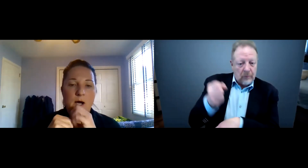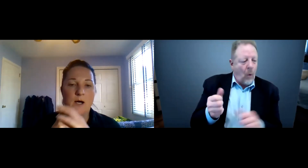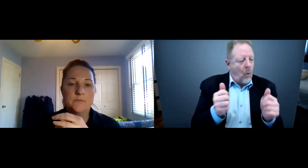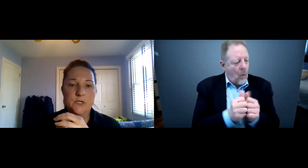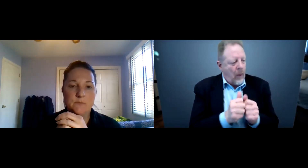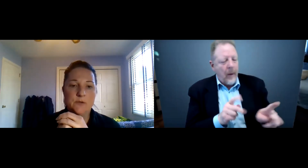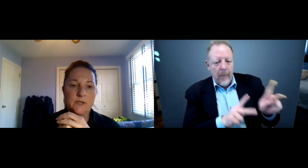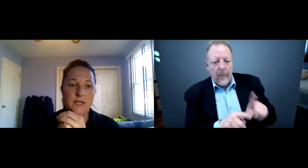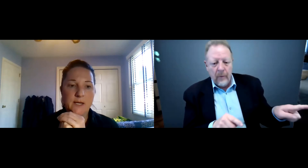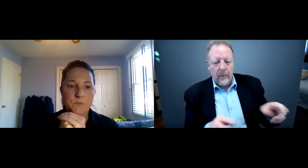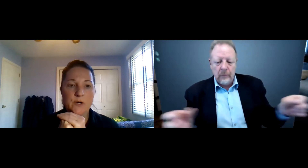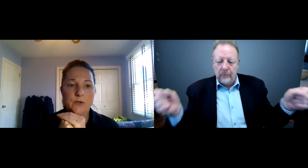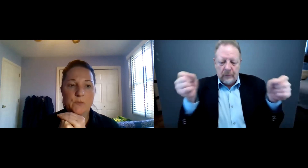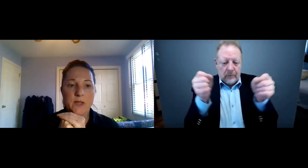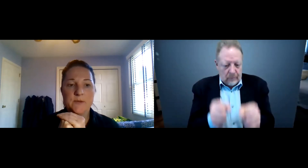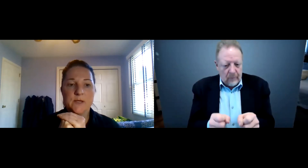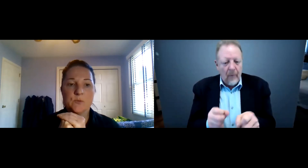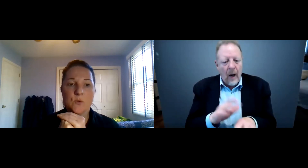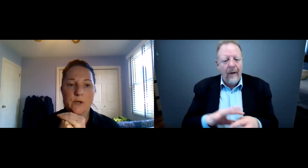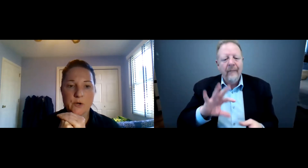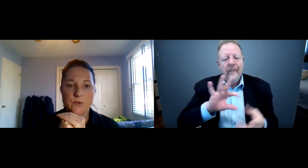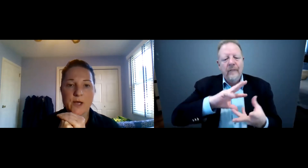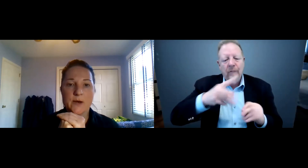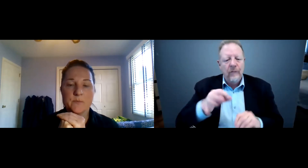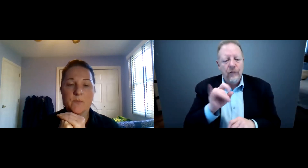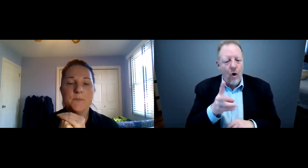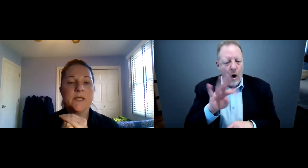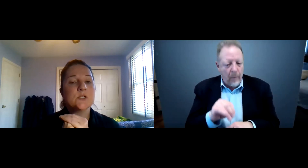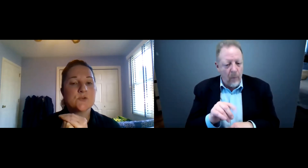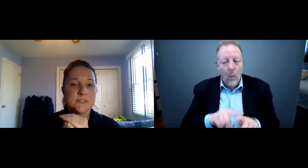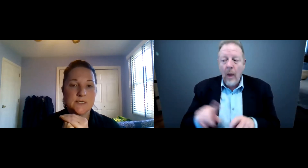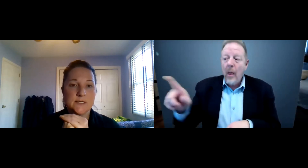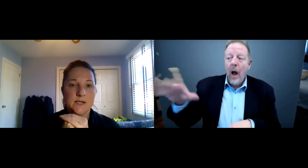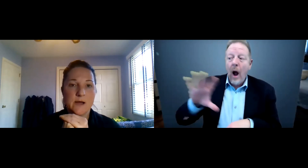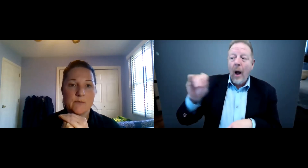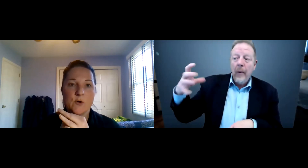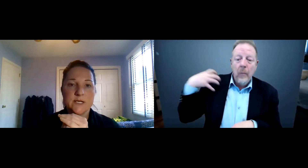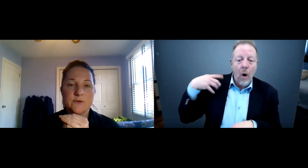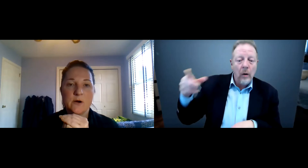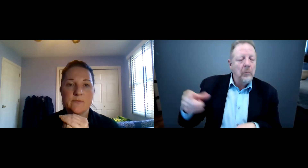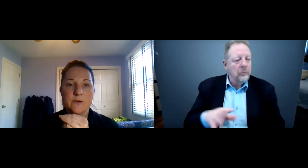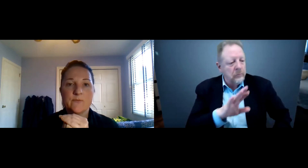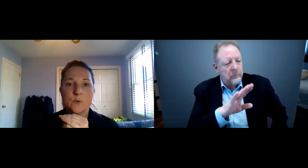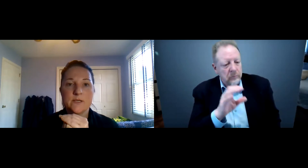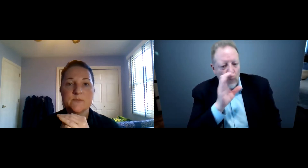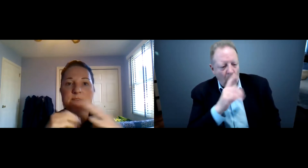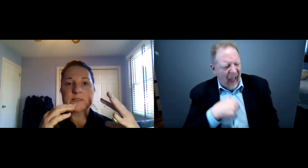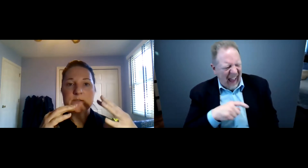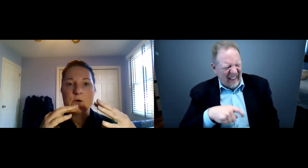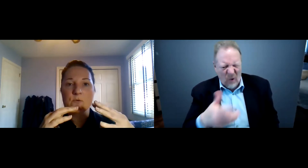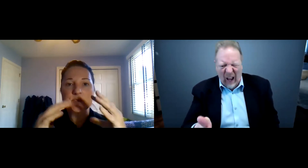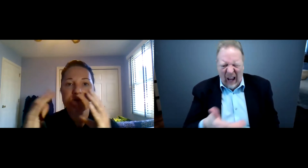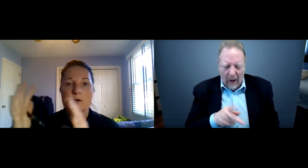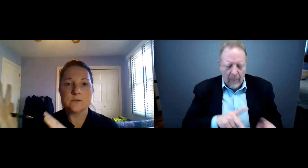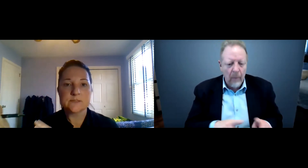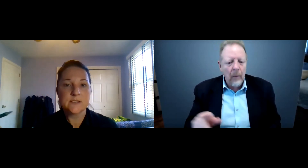to communicate, where maybe the employer that might be interested in hiring more deaf and hard of hearing employees, but